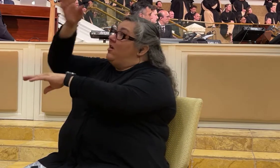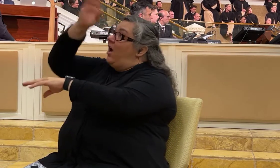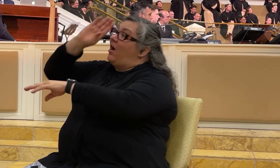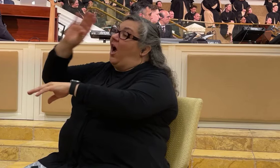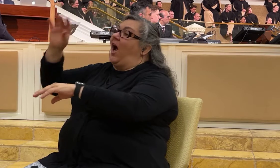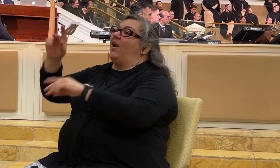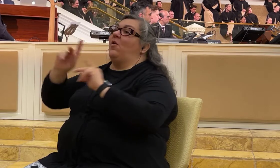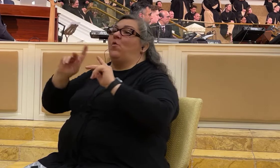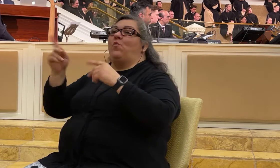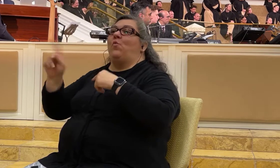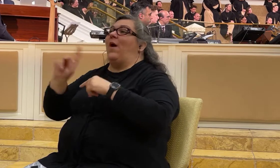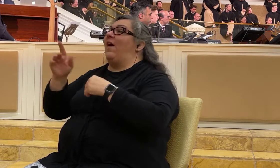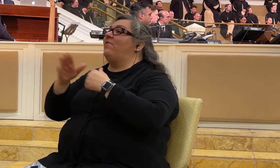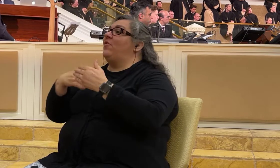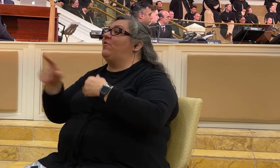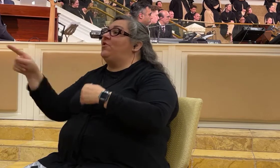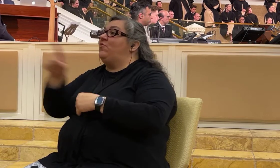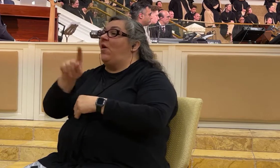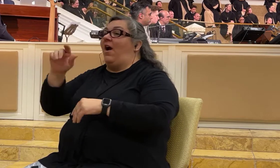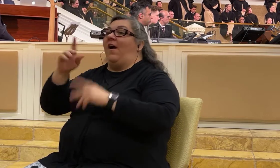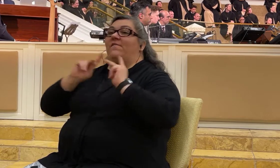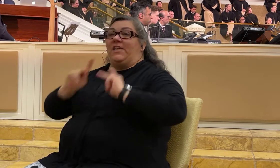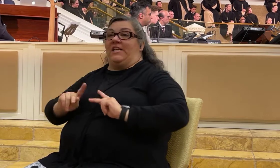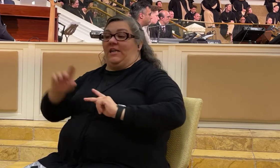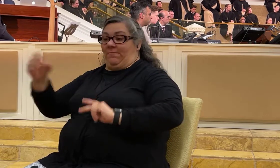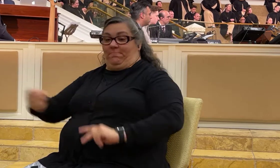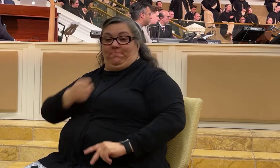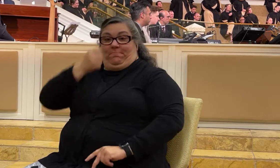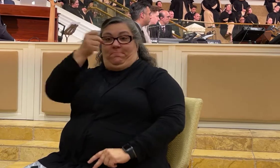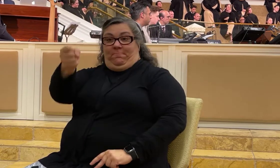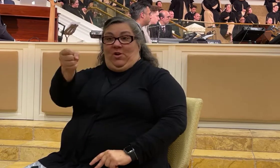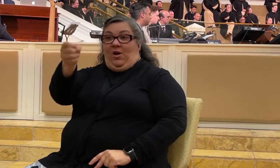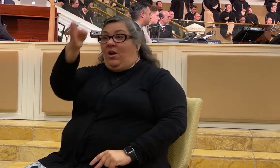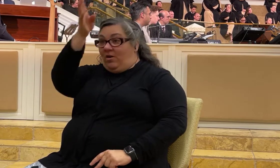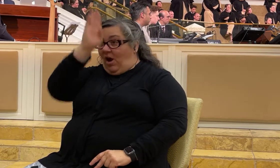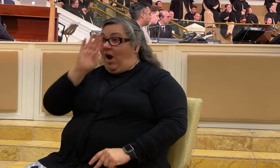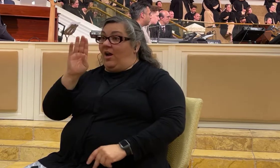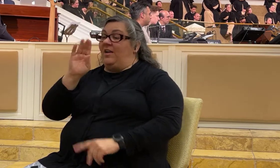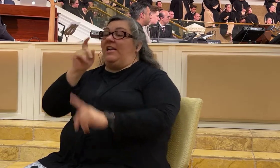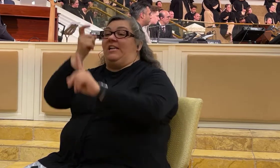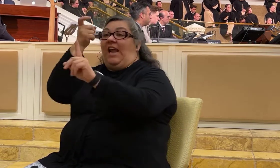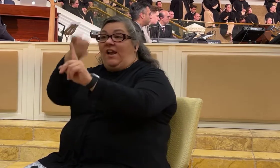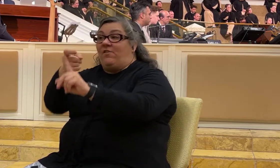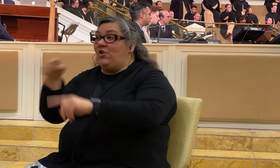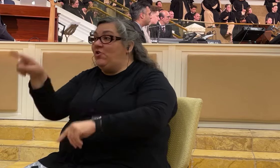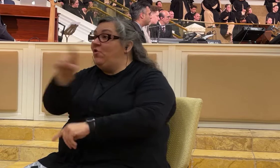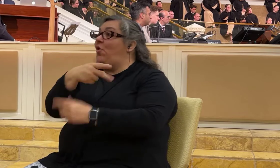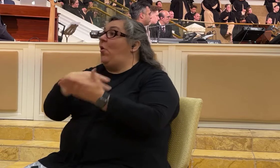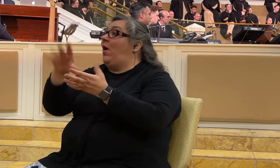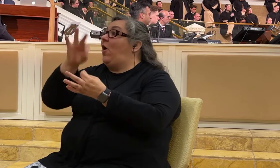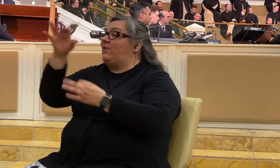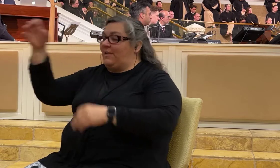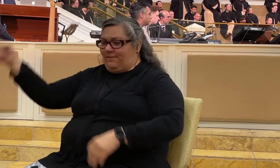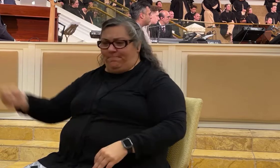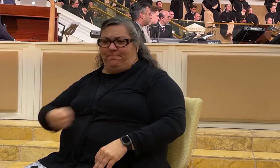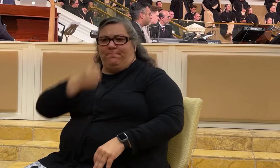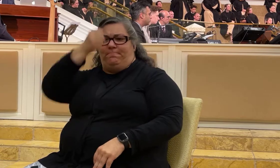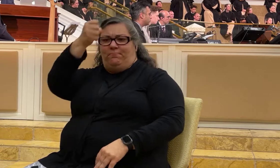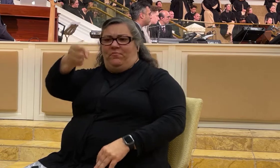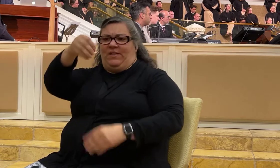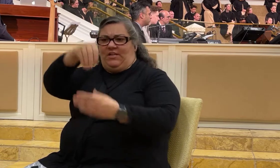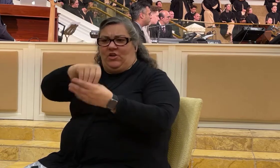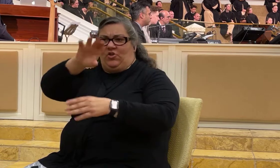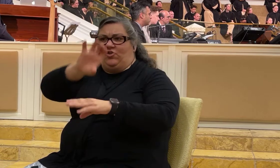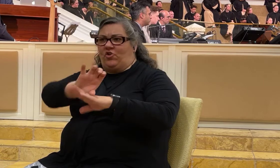you physically, where you got the Holy Ghost, where God has put you, that determines whether or not you